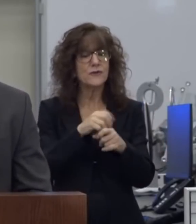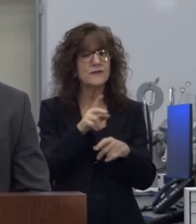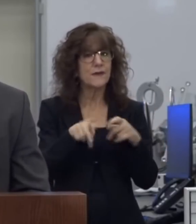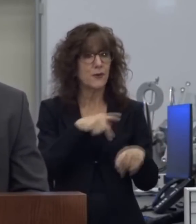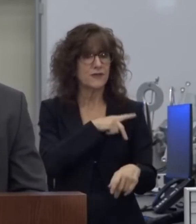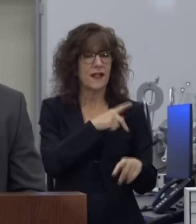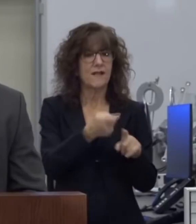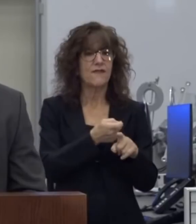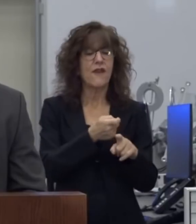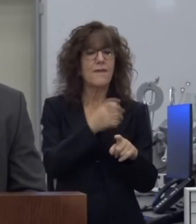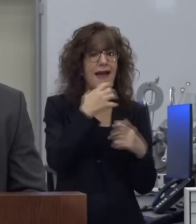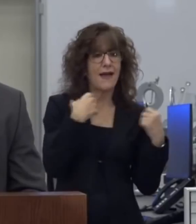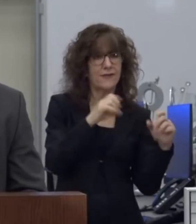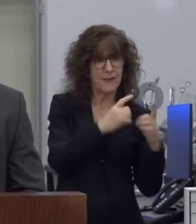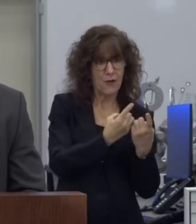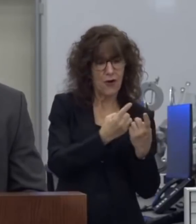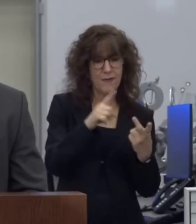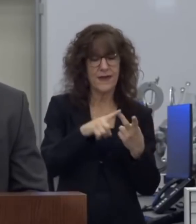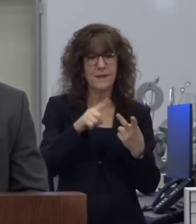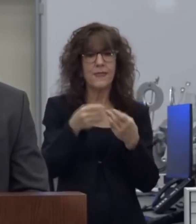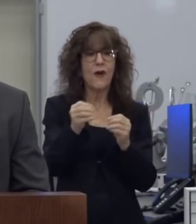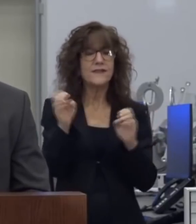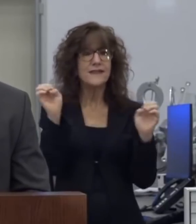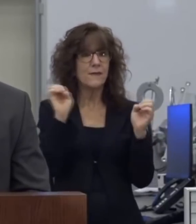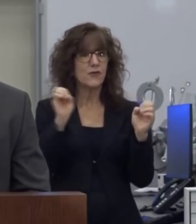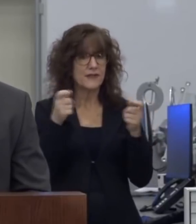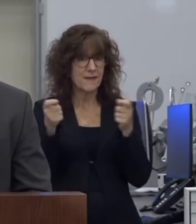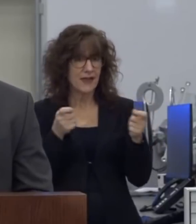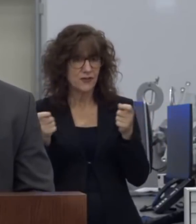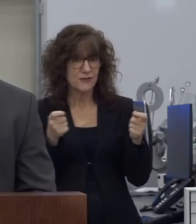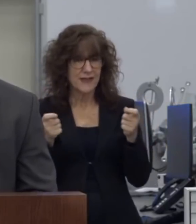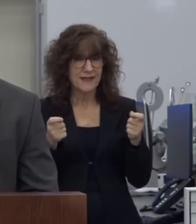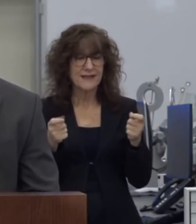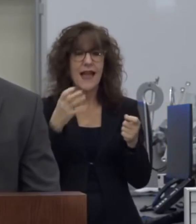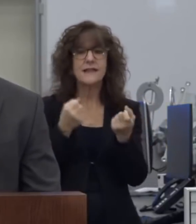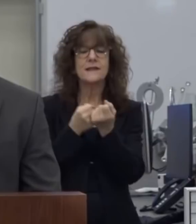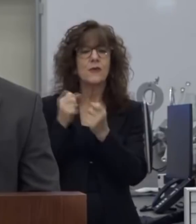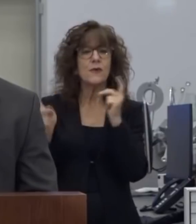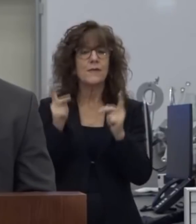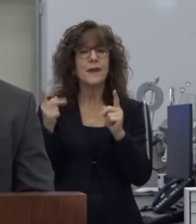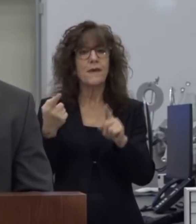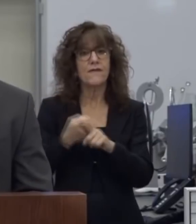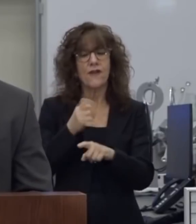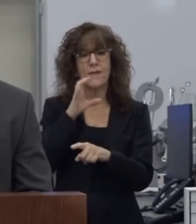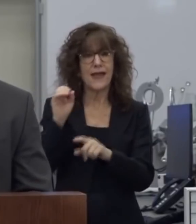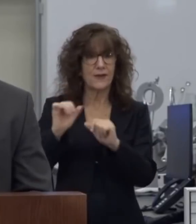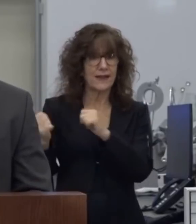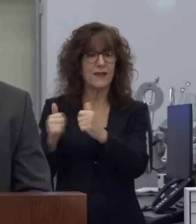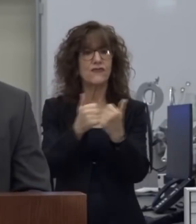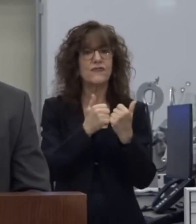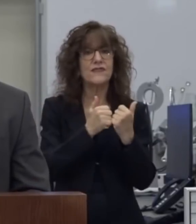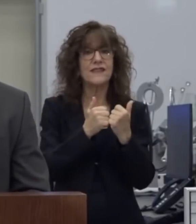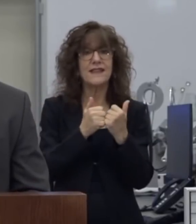from both the Health Department and the Office of Emergency Management, as well as support personnel from county agencies